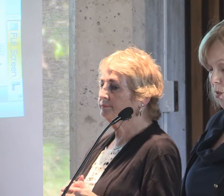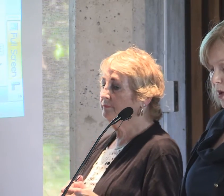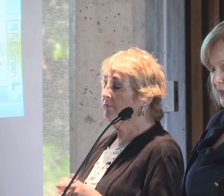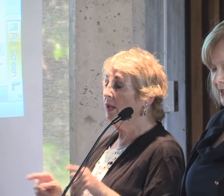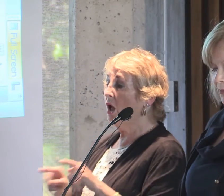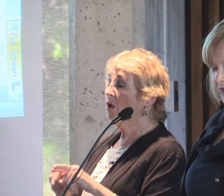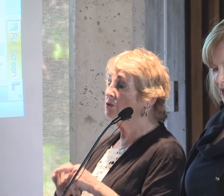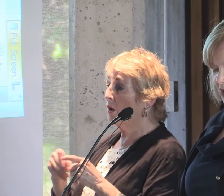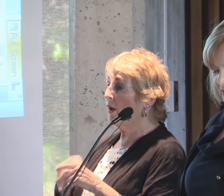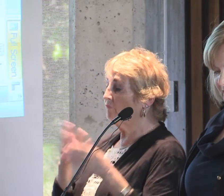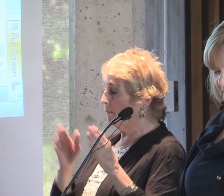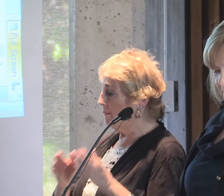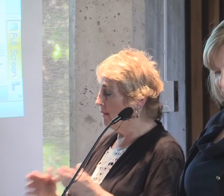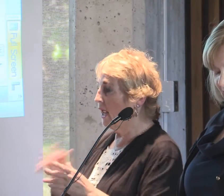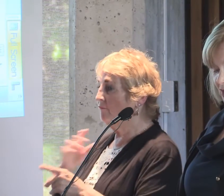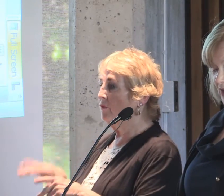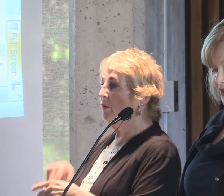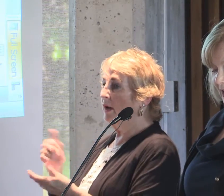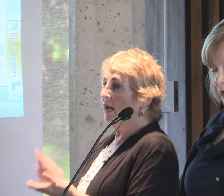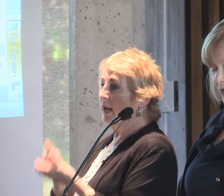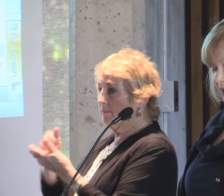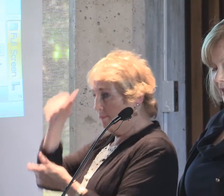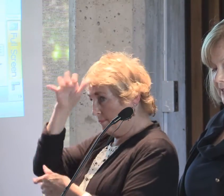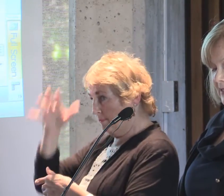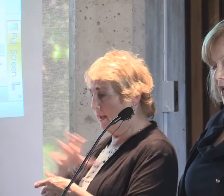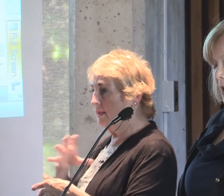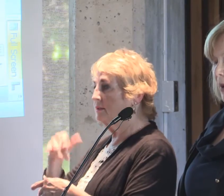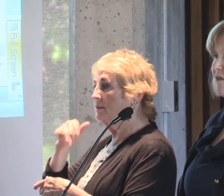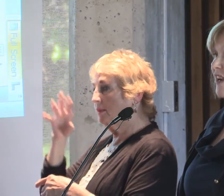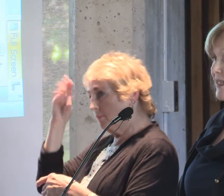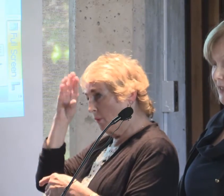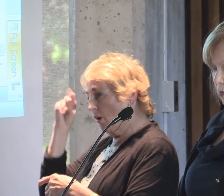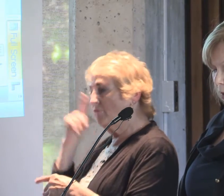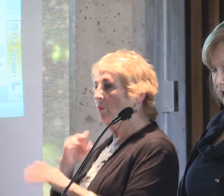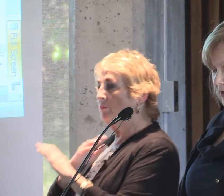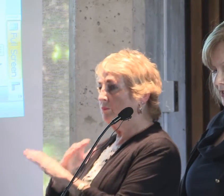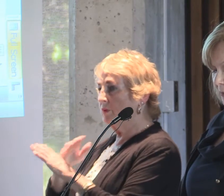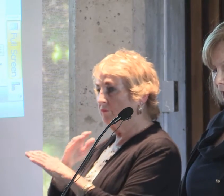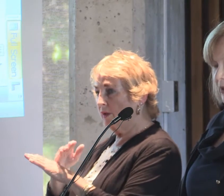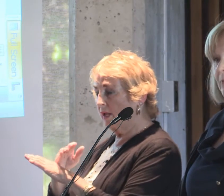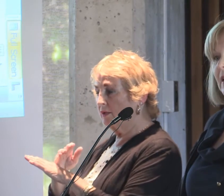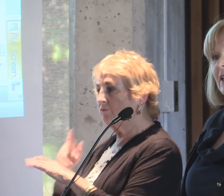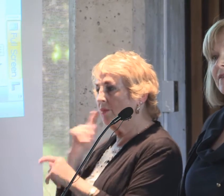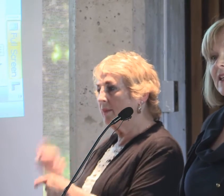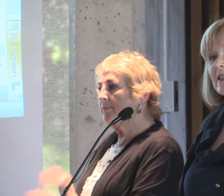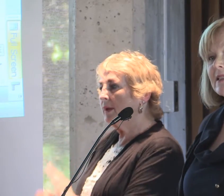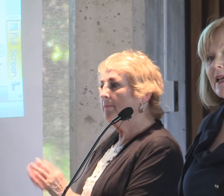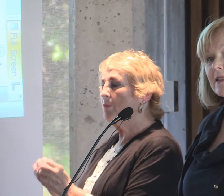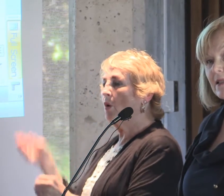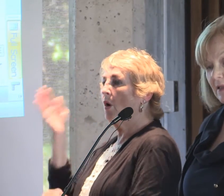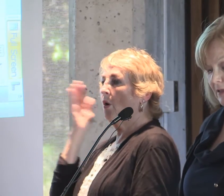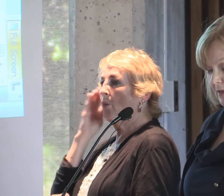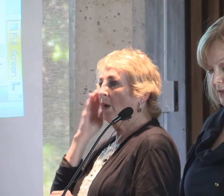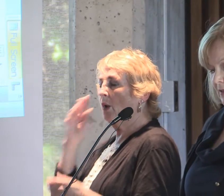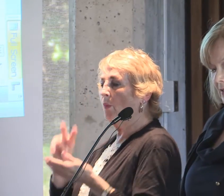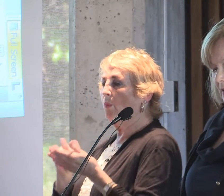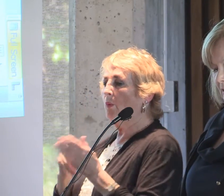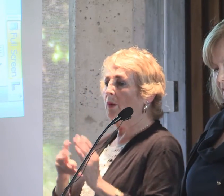and boys in the prevention of sexual violence by raising awareness about the meaning of